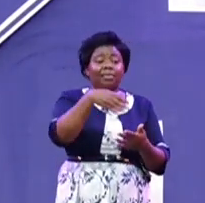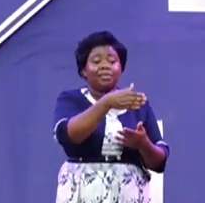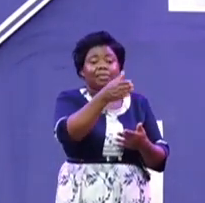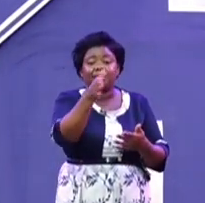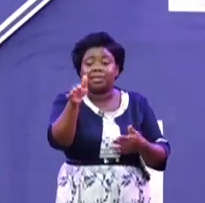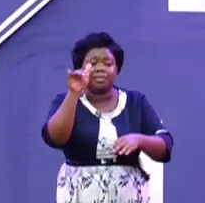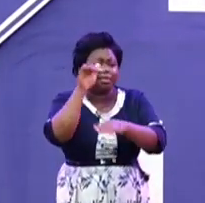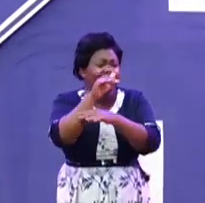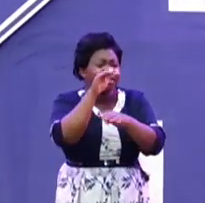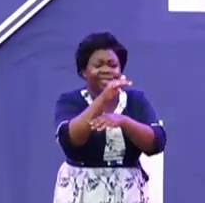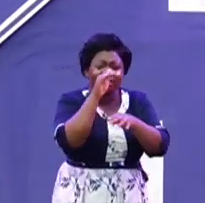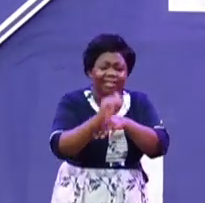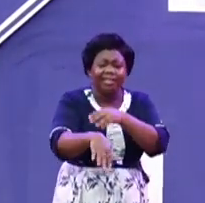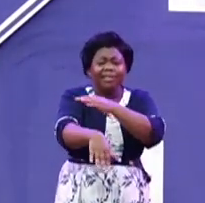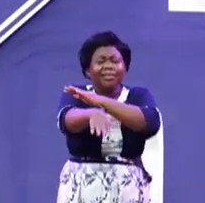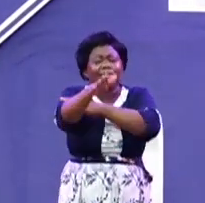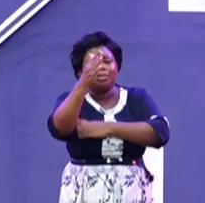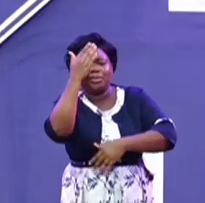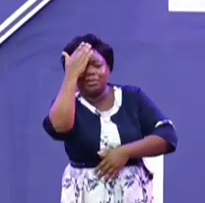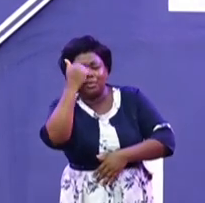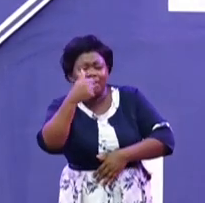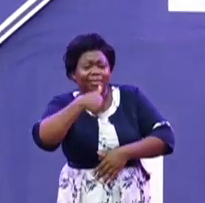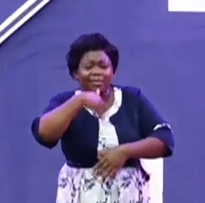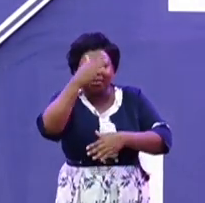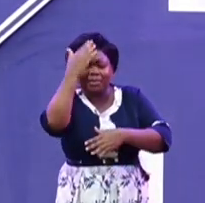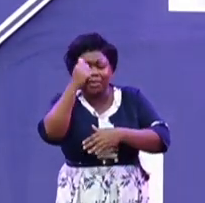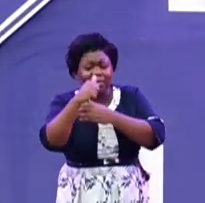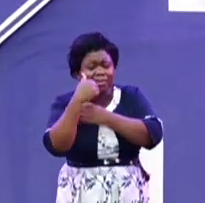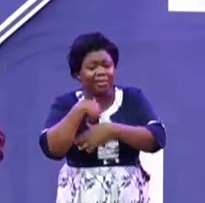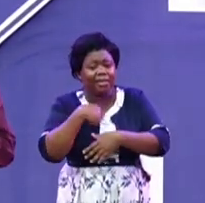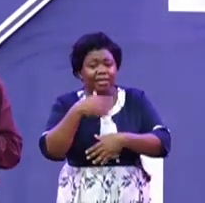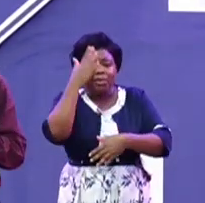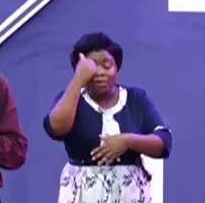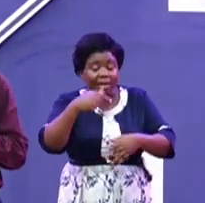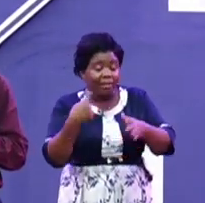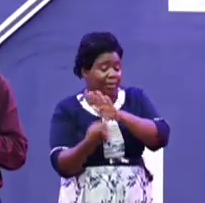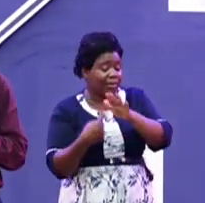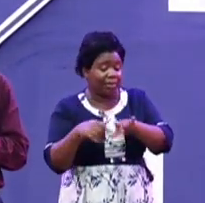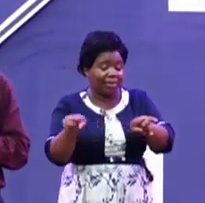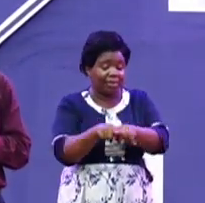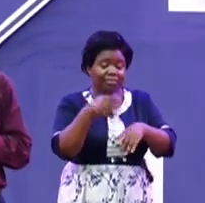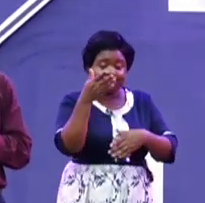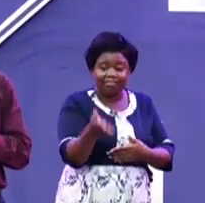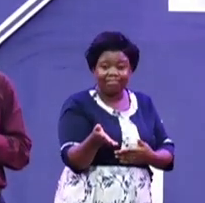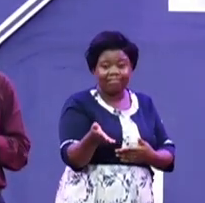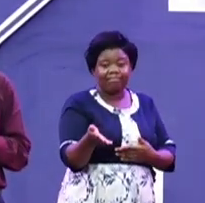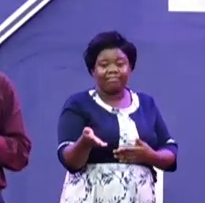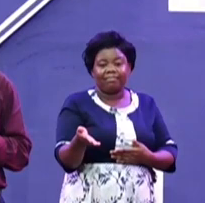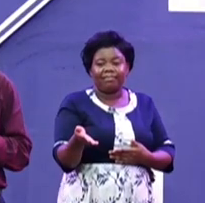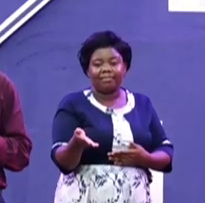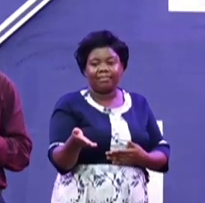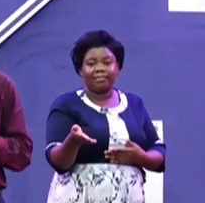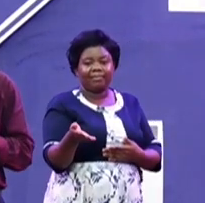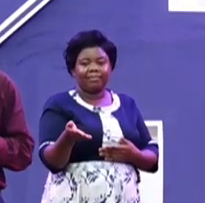mu lwaki mukama nze ndi bwe nti. There might be someone asking a question that why